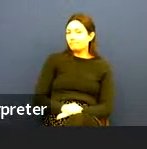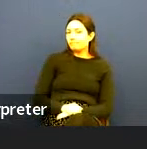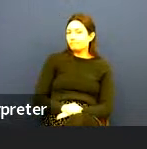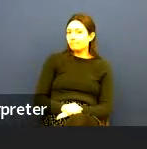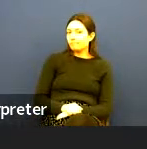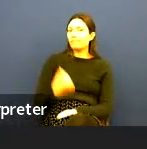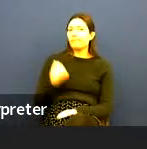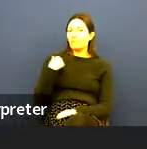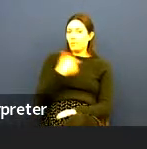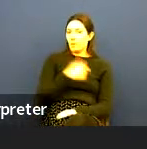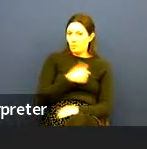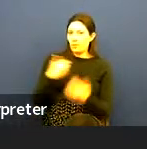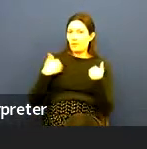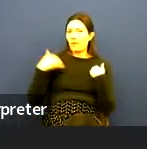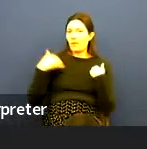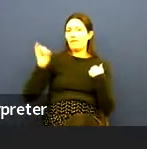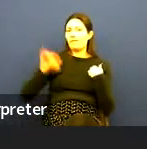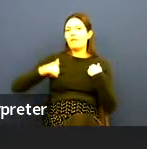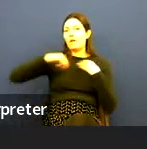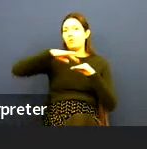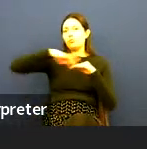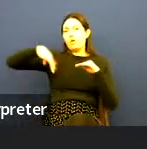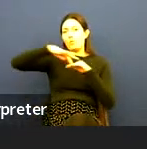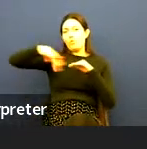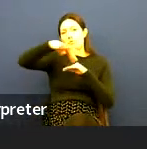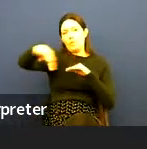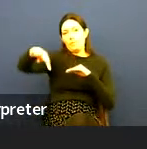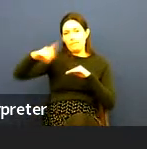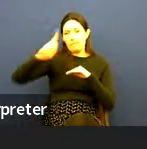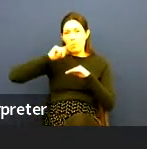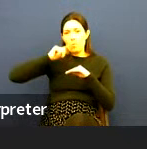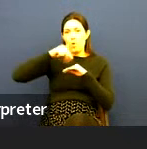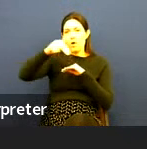We do have the striped walk.